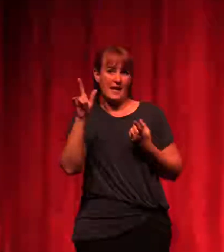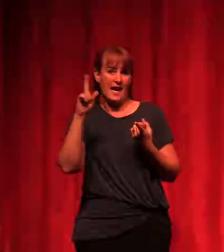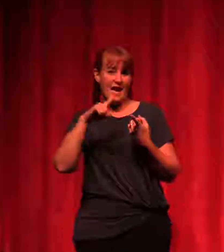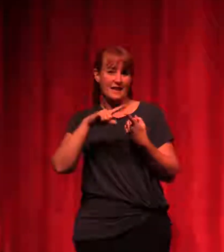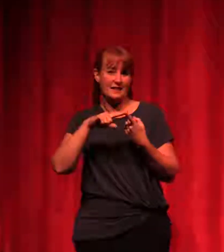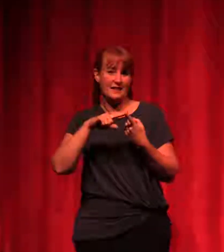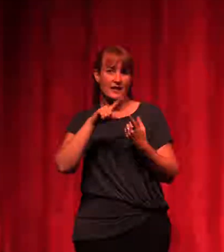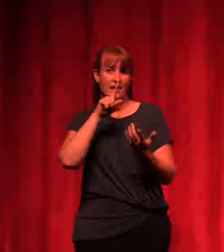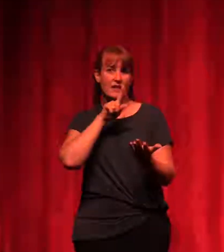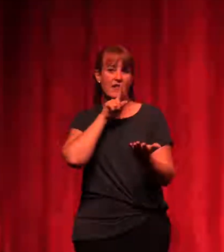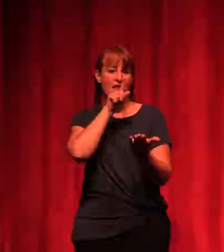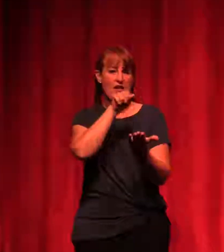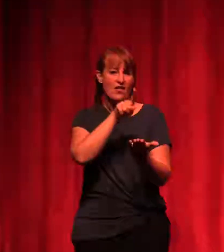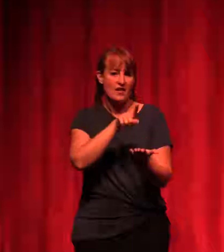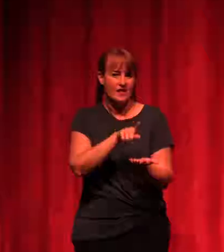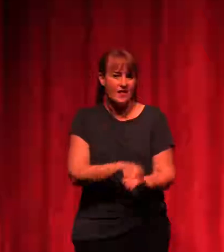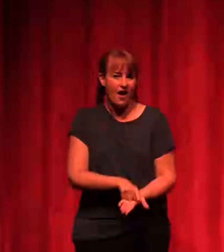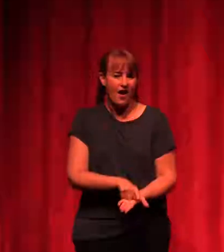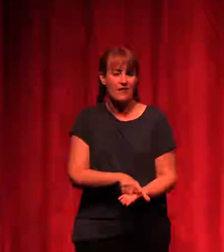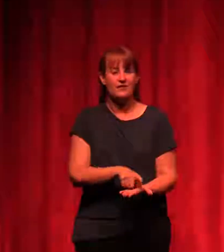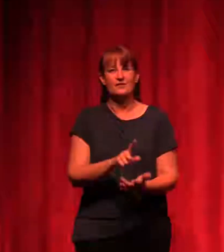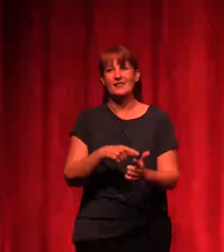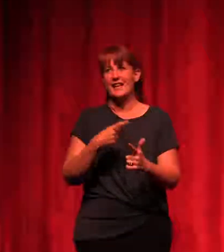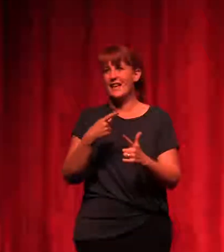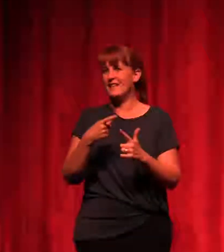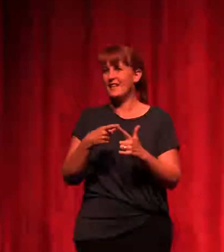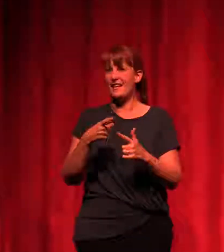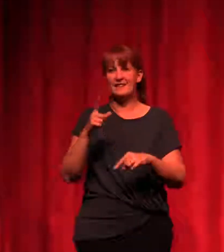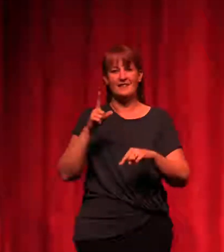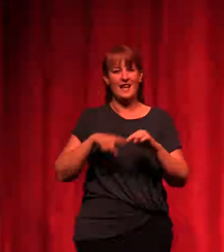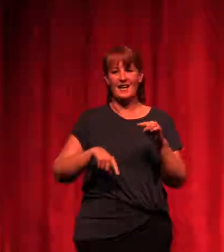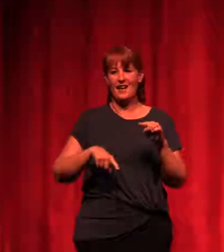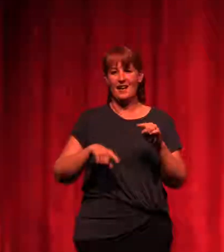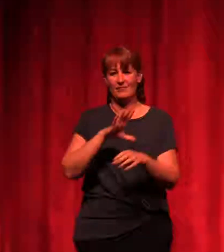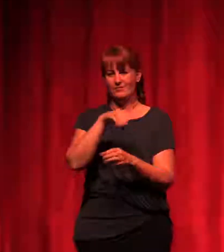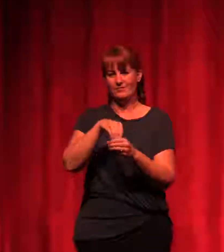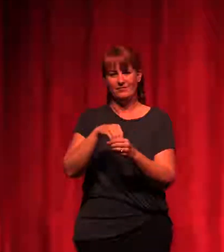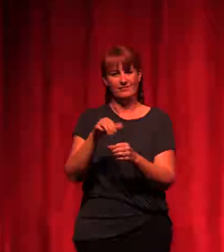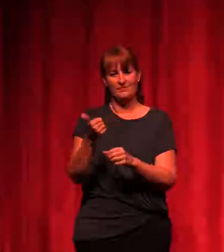they fall in love, and then it doesn't seem like their thing anymore.